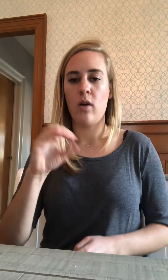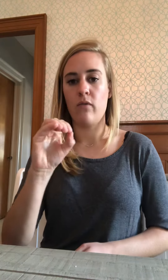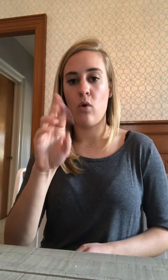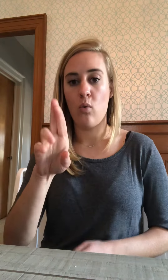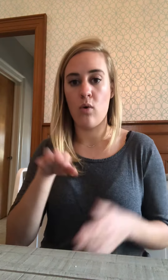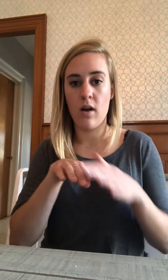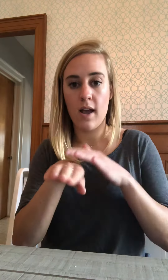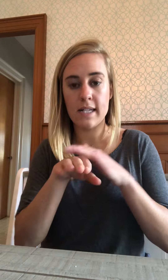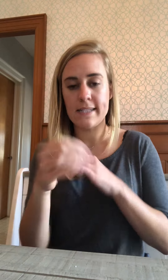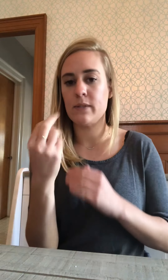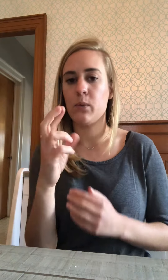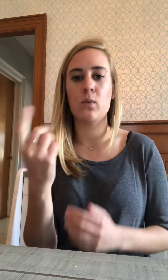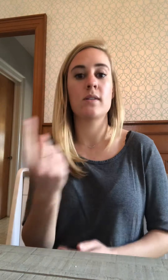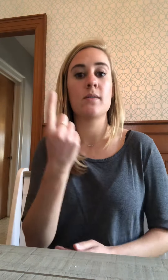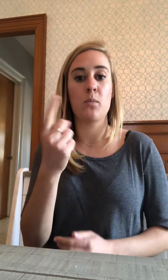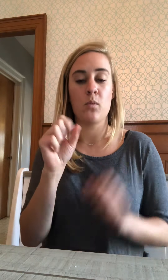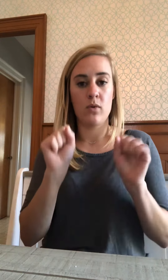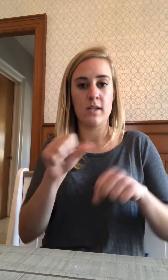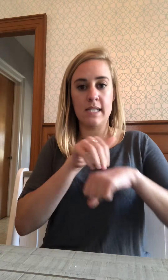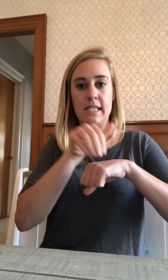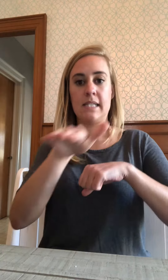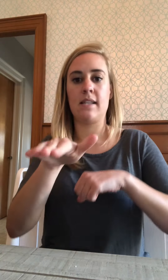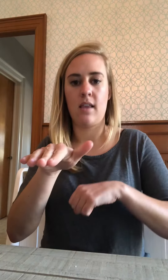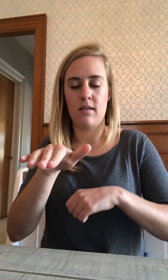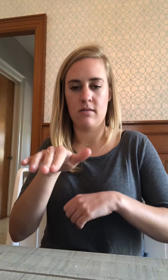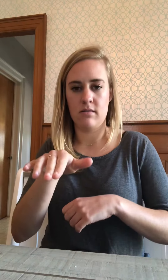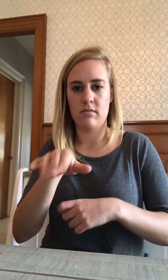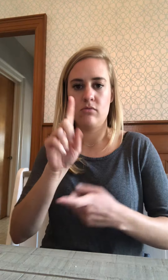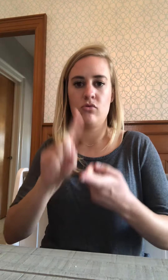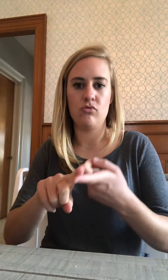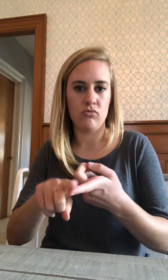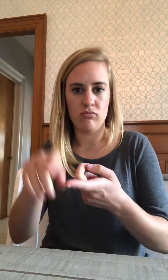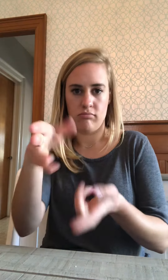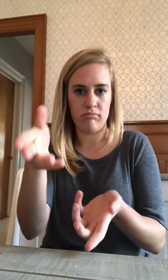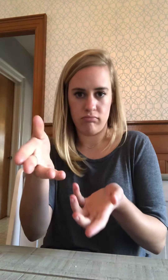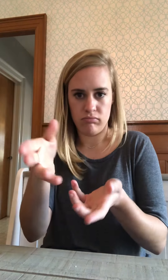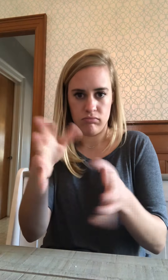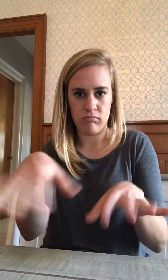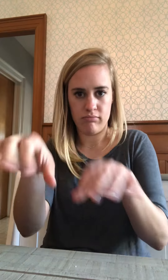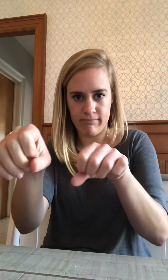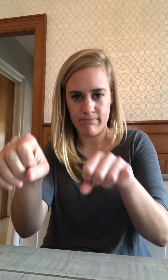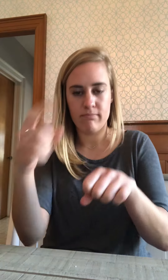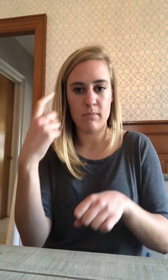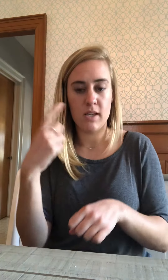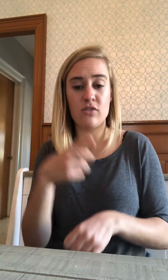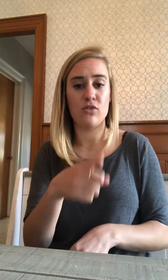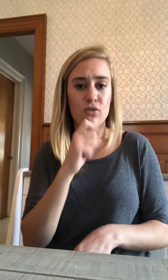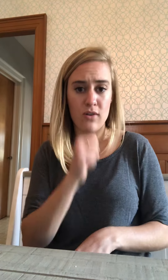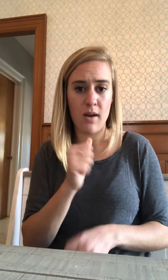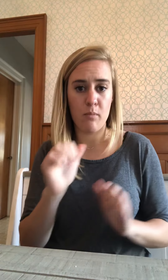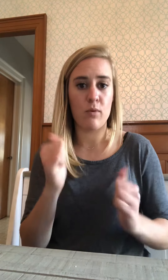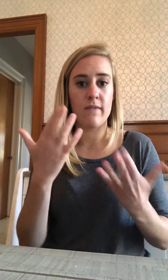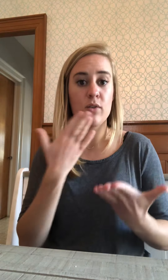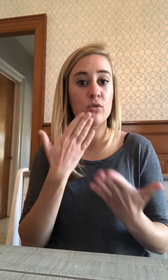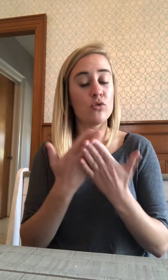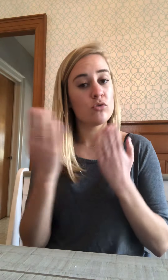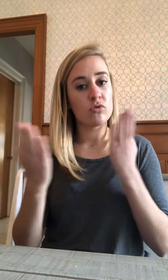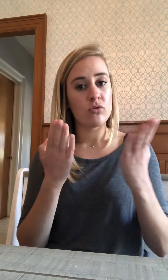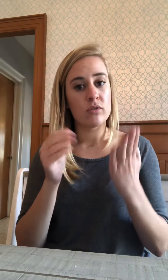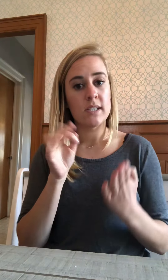to have someone that they can send the person to for OR access, because you're really not providing a good service if you can treat a person